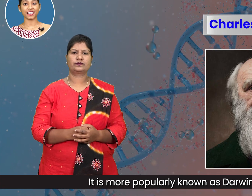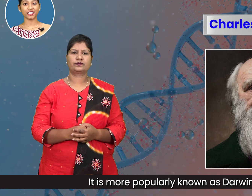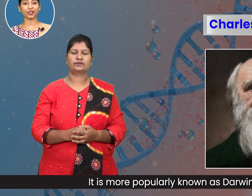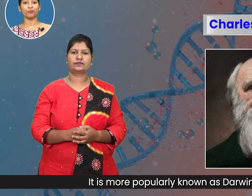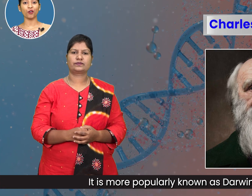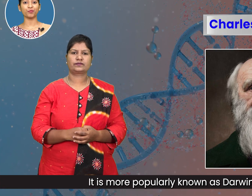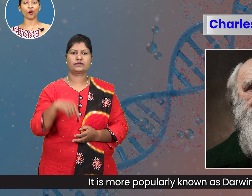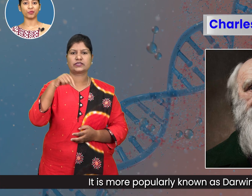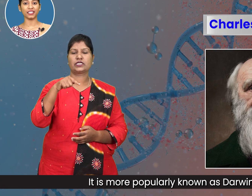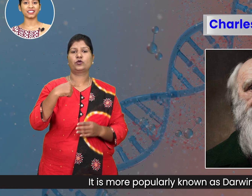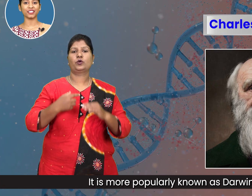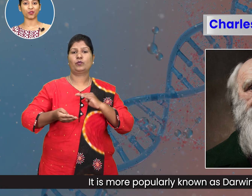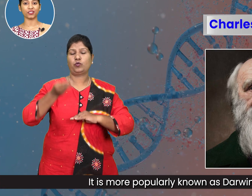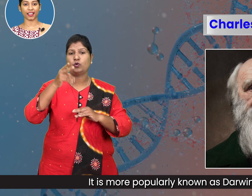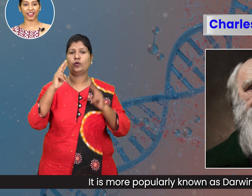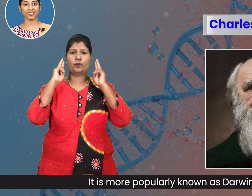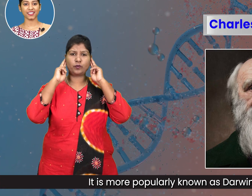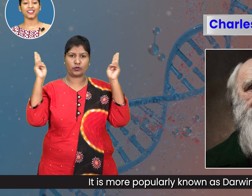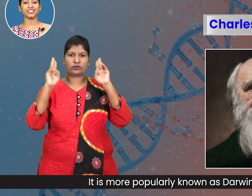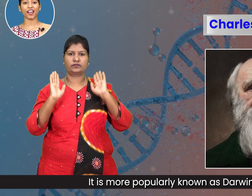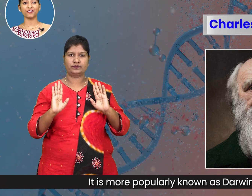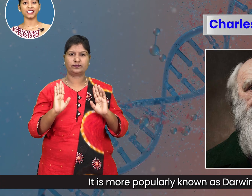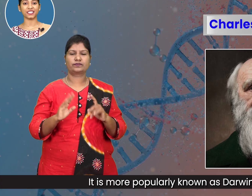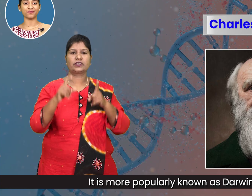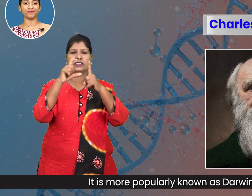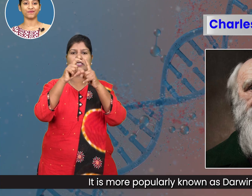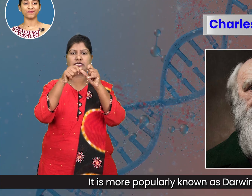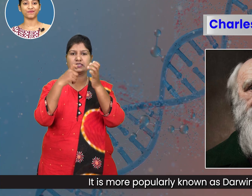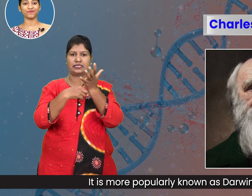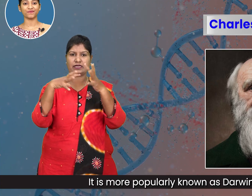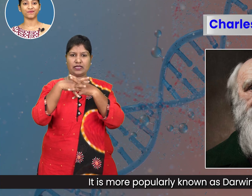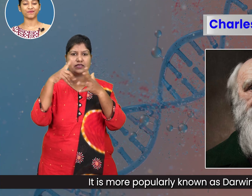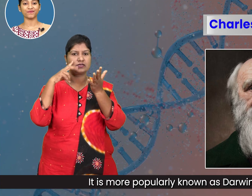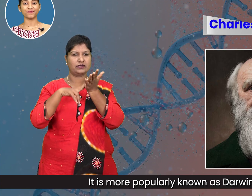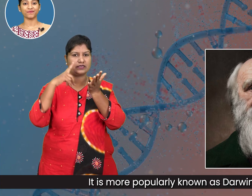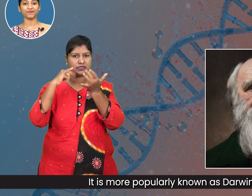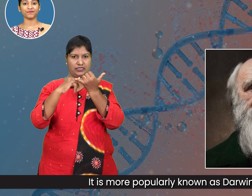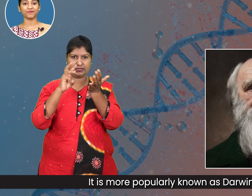It is more popularly known as Darwinism.